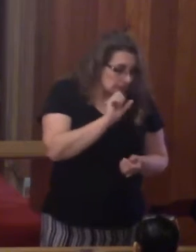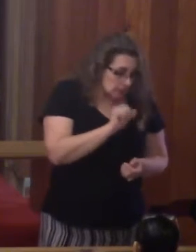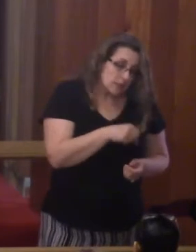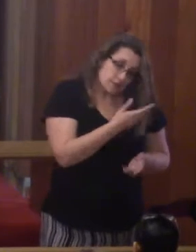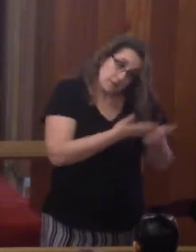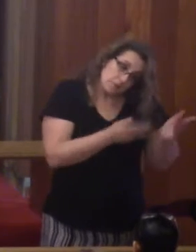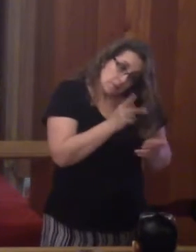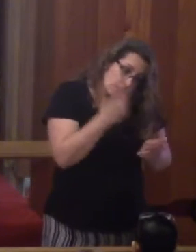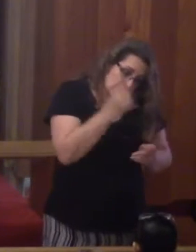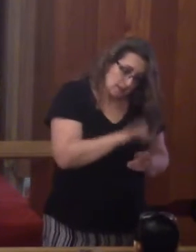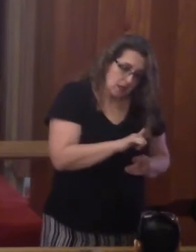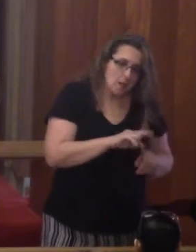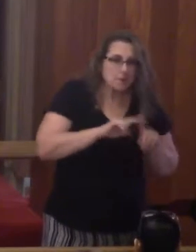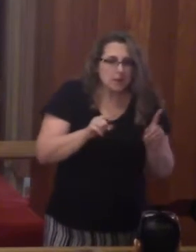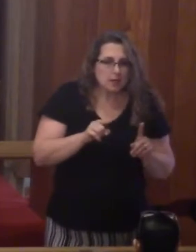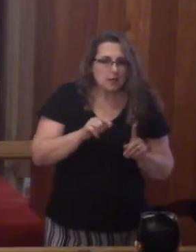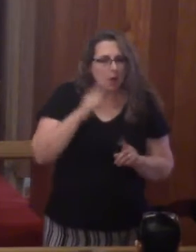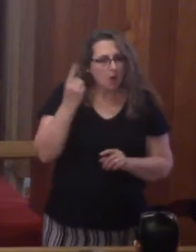Christ